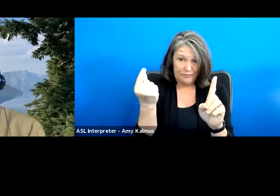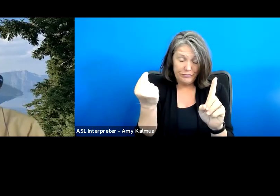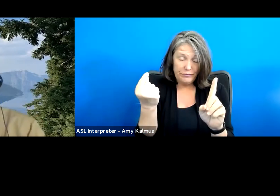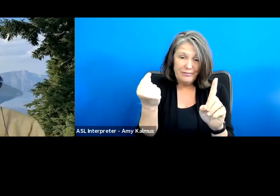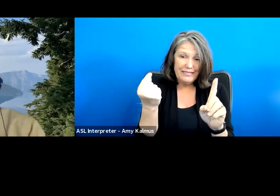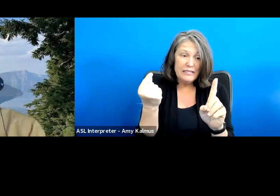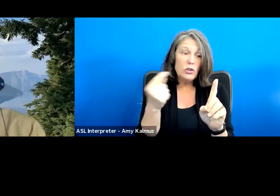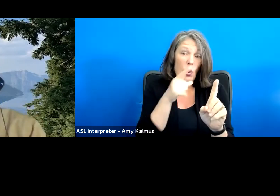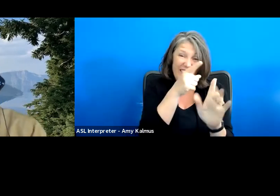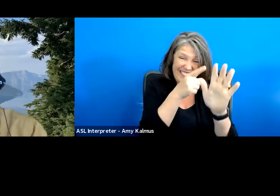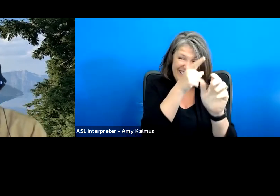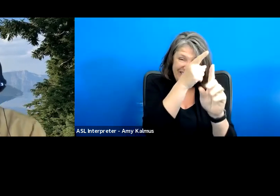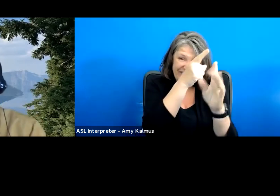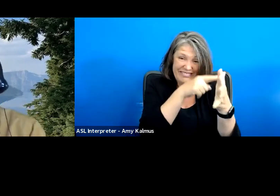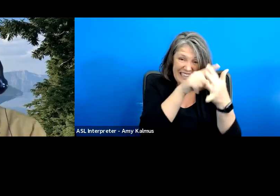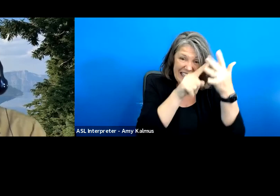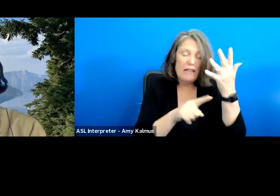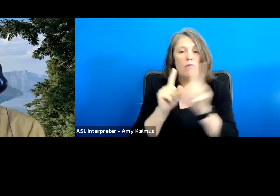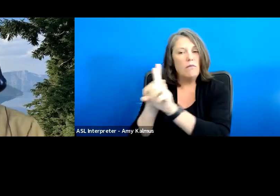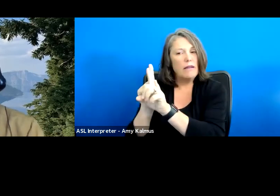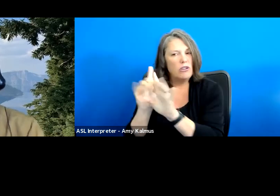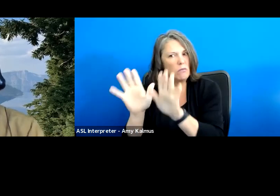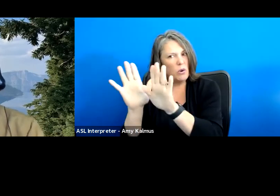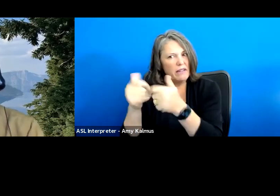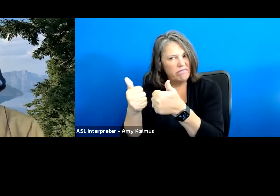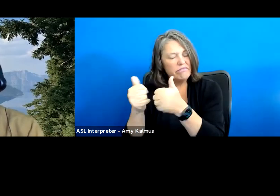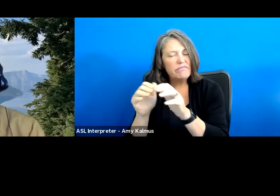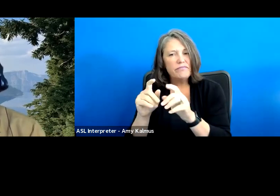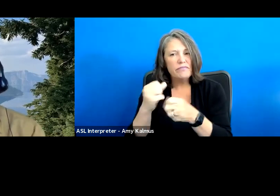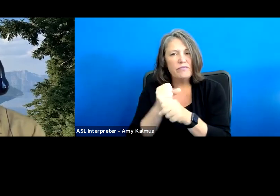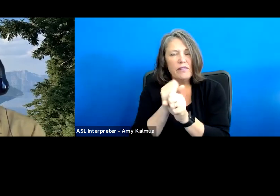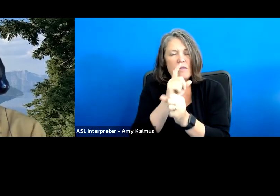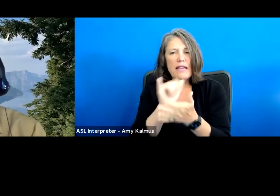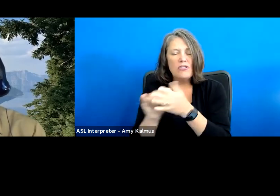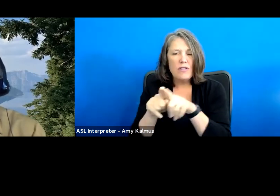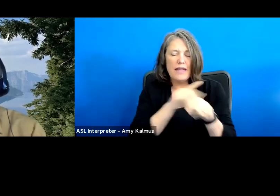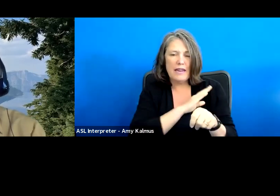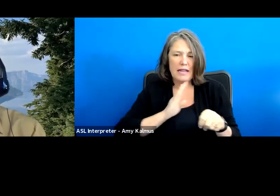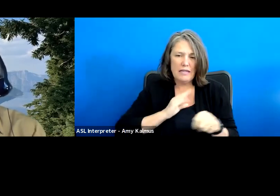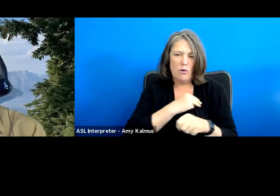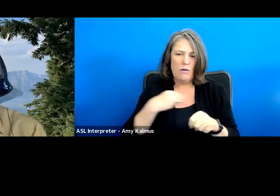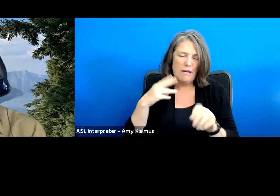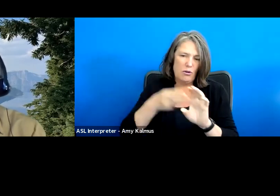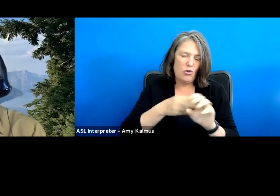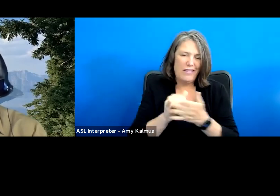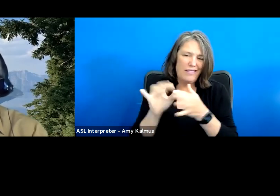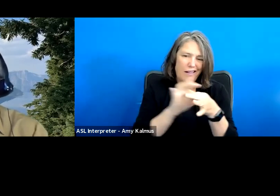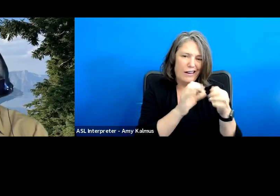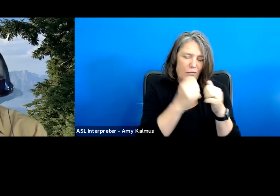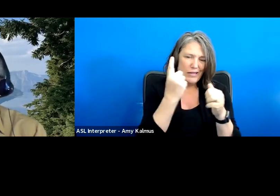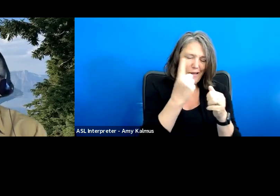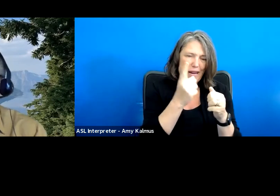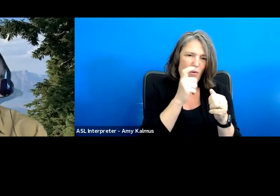addition to those things, and the mentorship is a great tool to make sure that as board members come on, that they're connected with somebody else so they